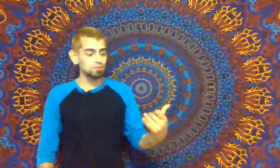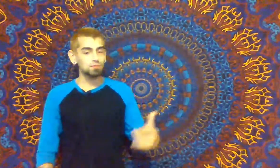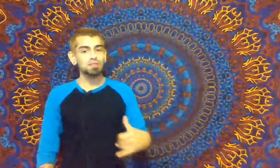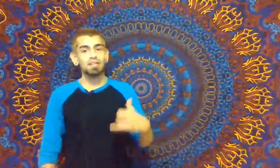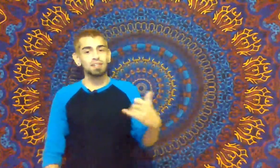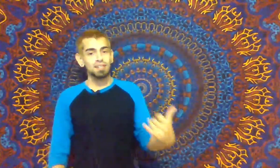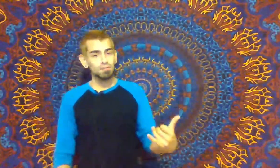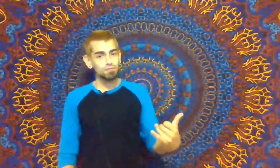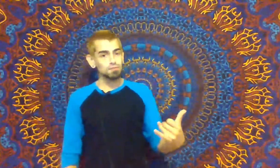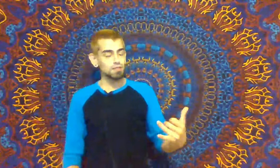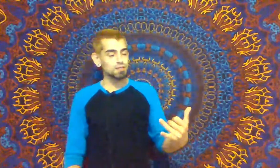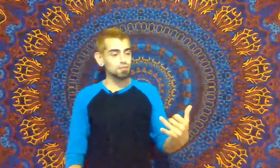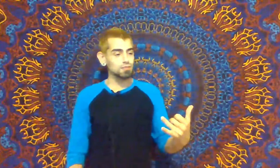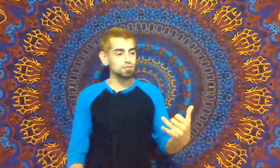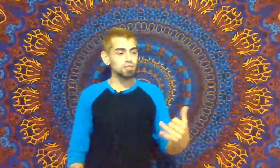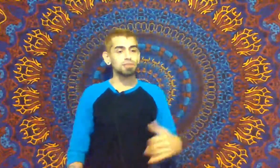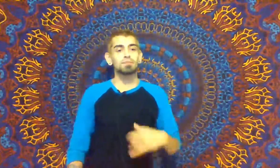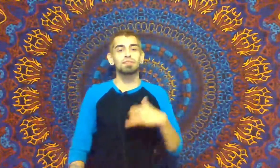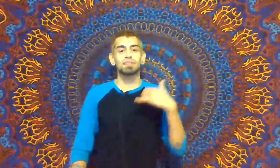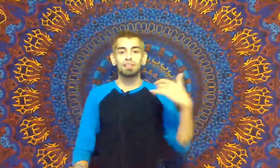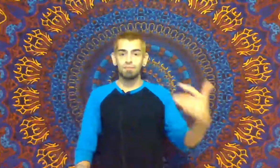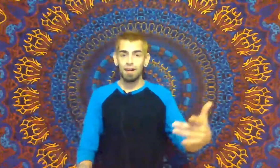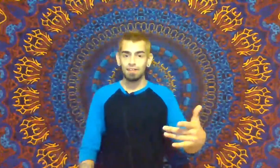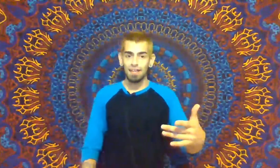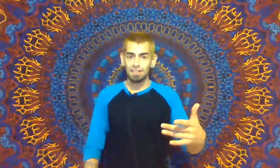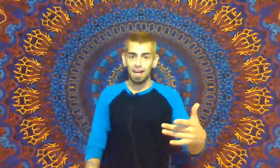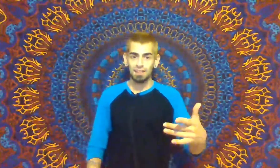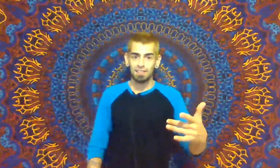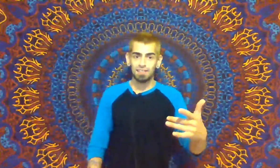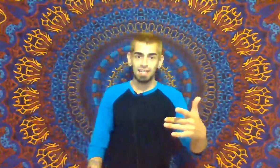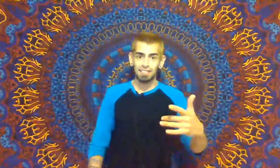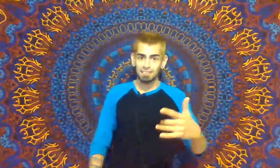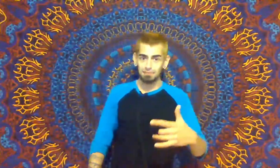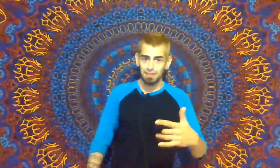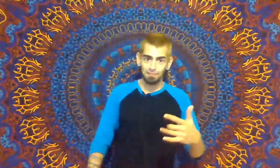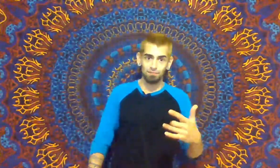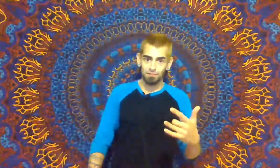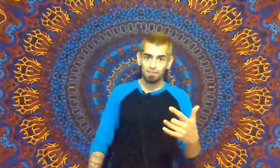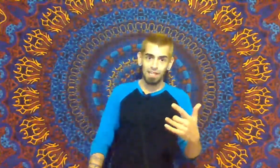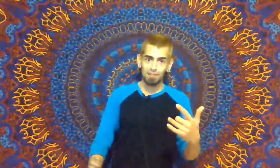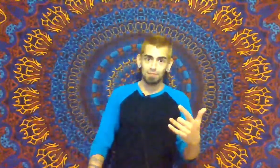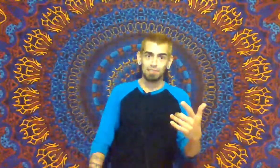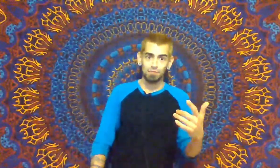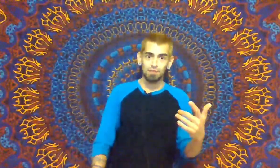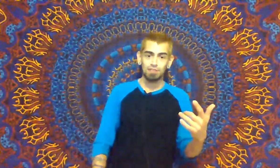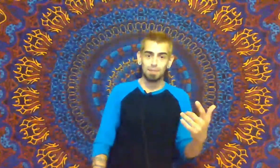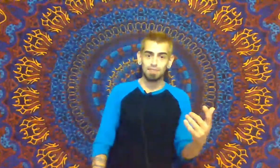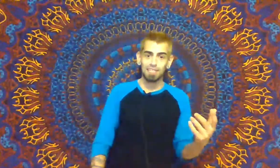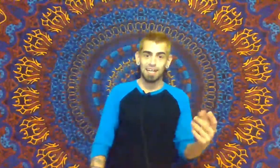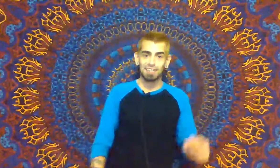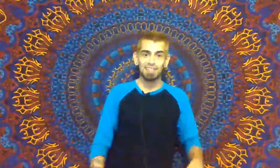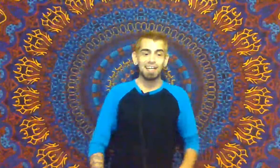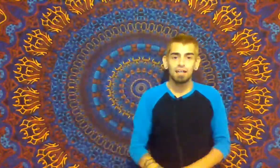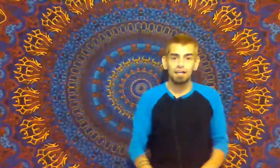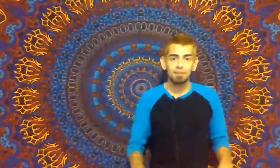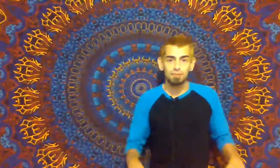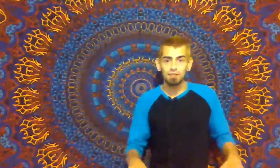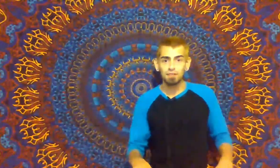room. They got rooms on the cruise ship. They find that guy that can dance and make light with his footsteps again. In the middle of the